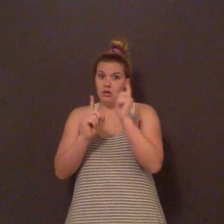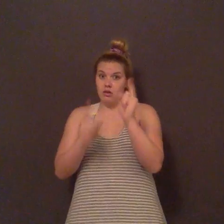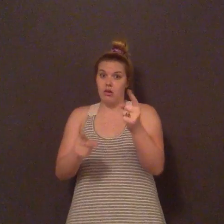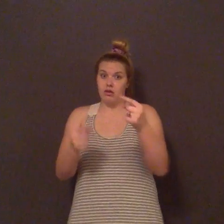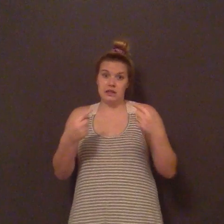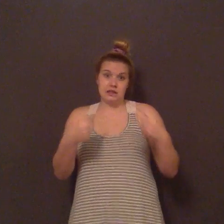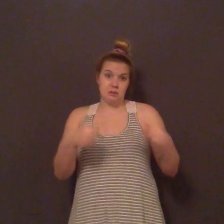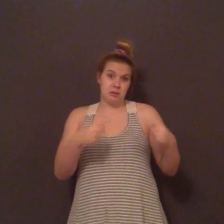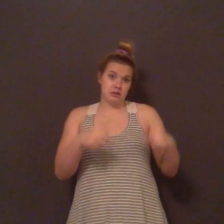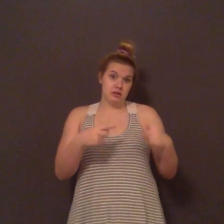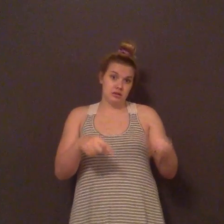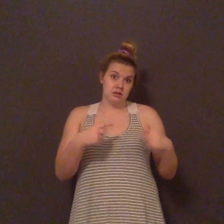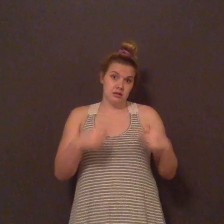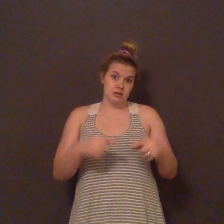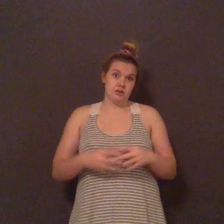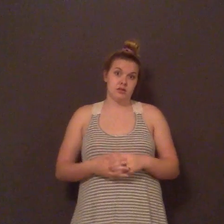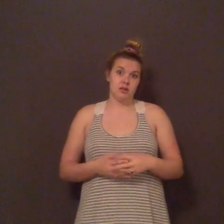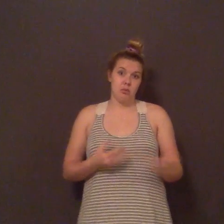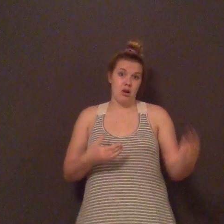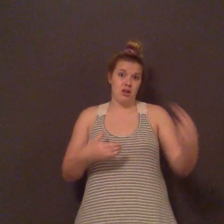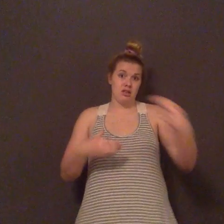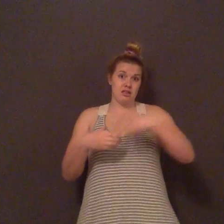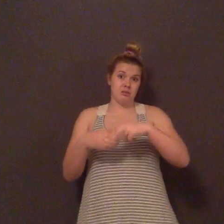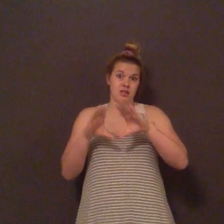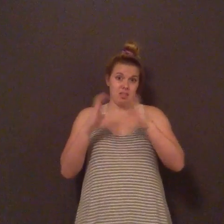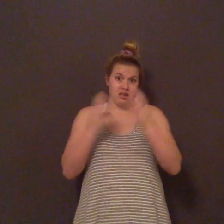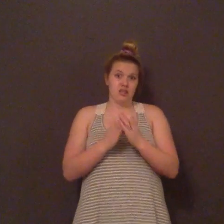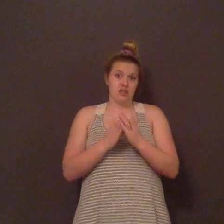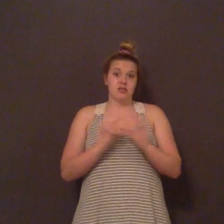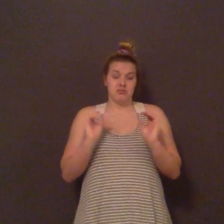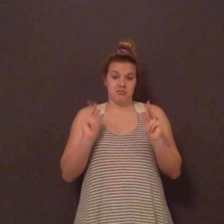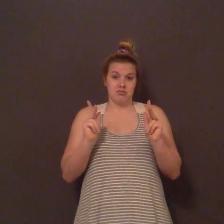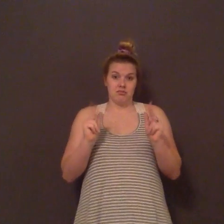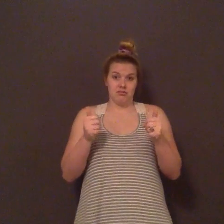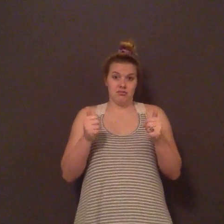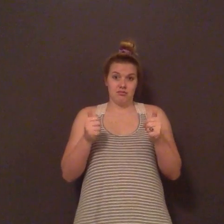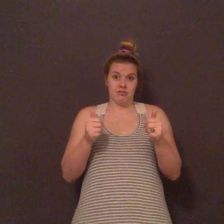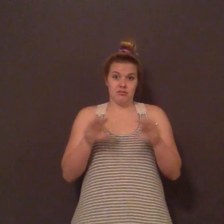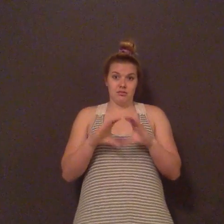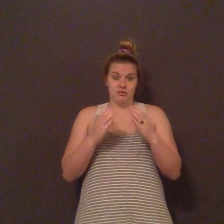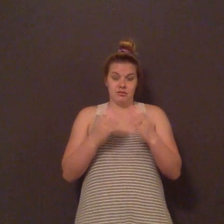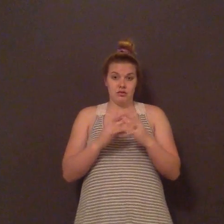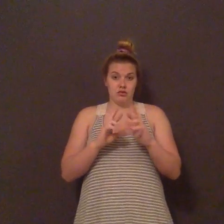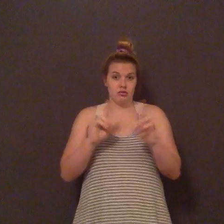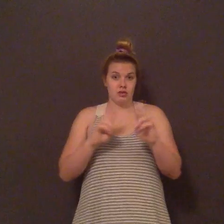this course. Okay? Let's get to work. Open your books to chapter 6.